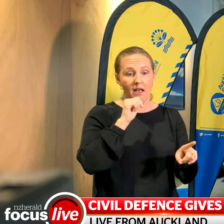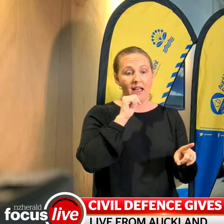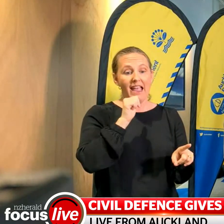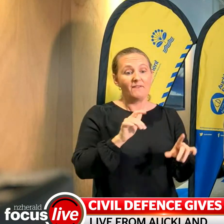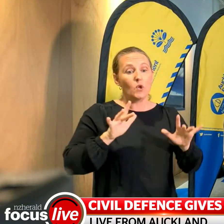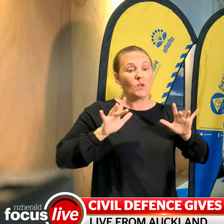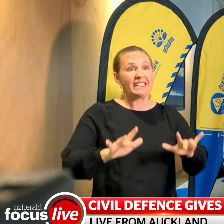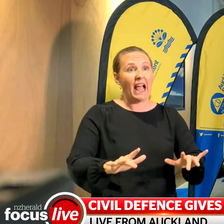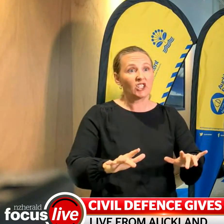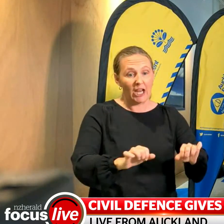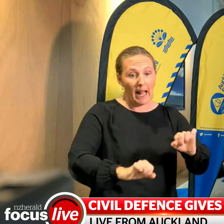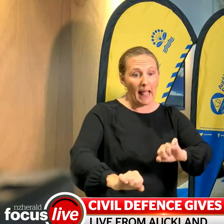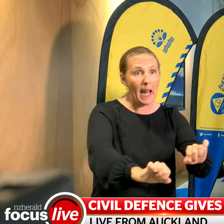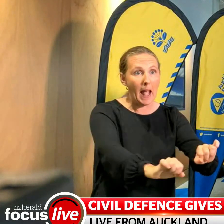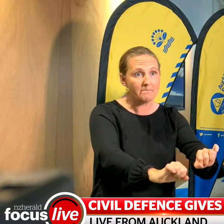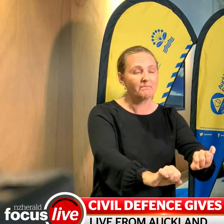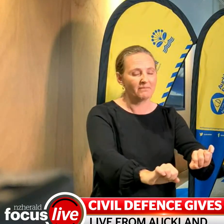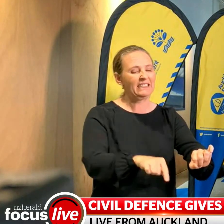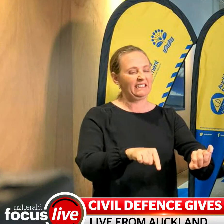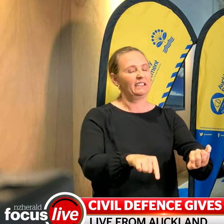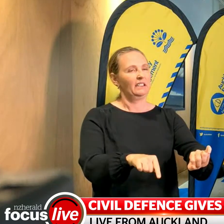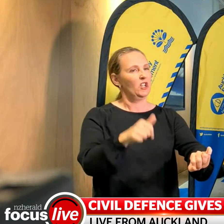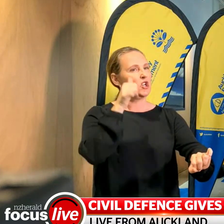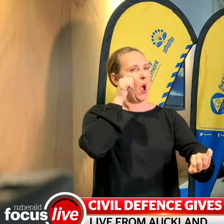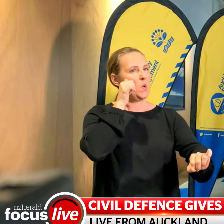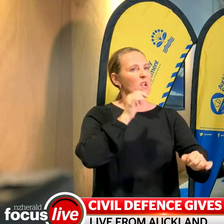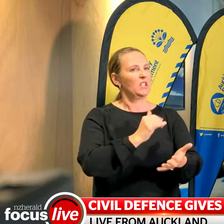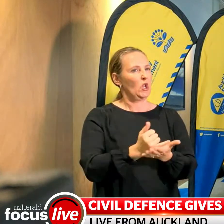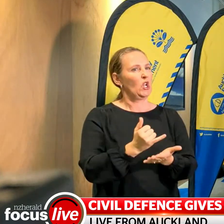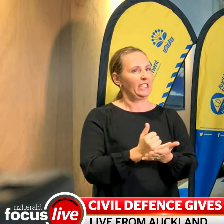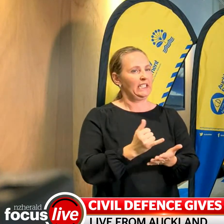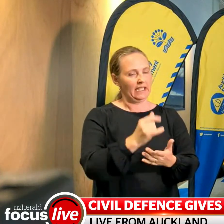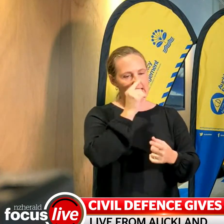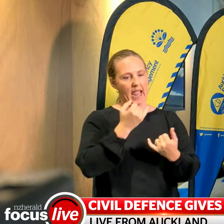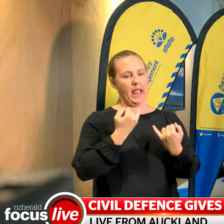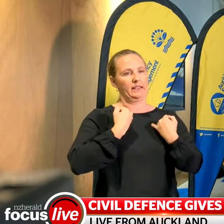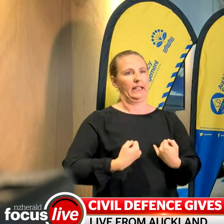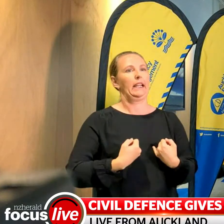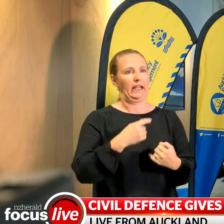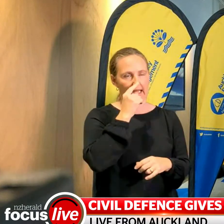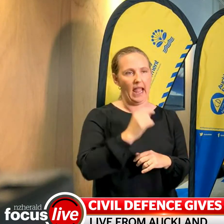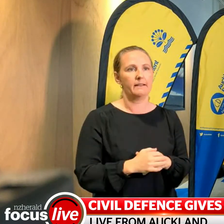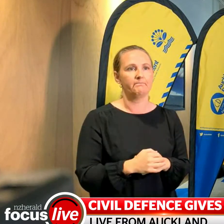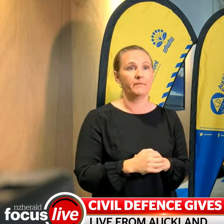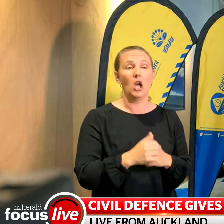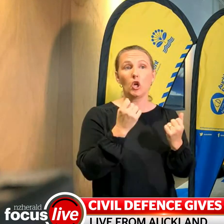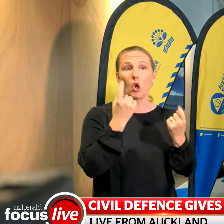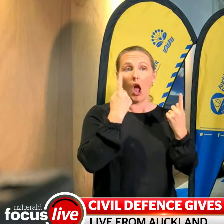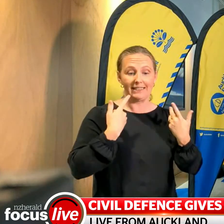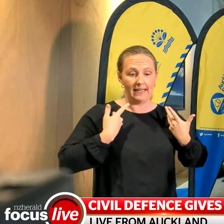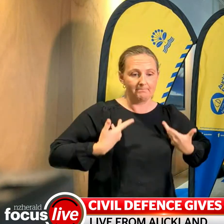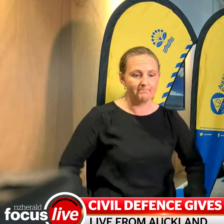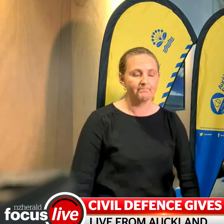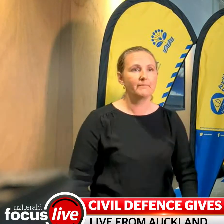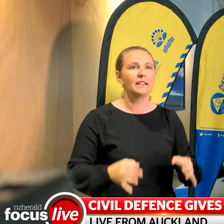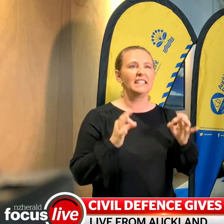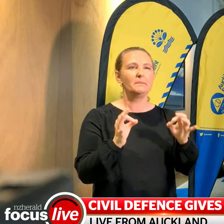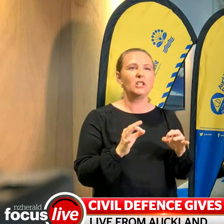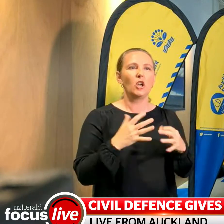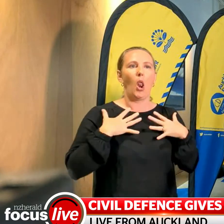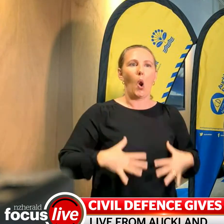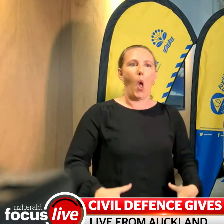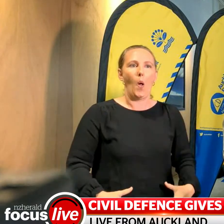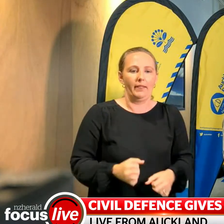into contact with flood water as potentially contaminated. It's a really good idea to be wearing protective clothing,